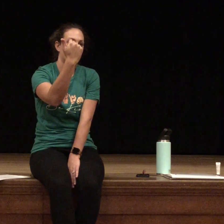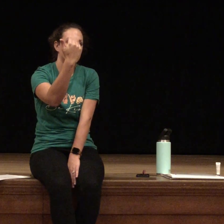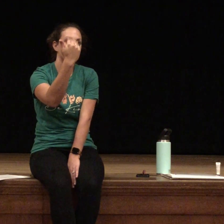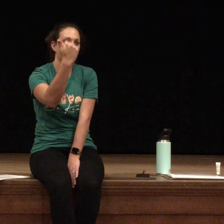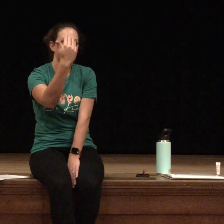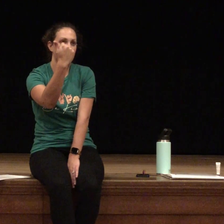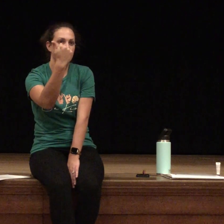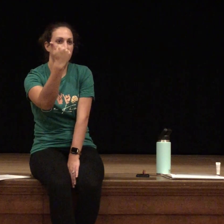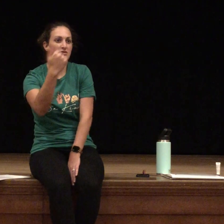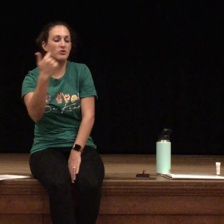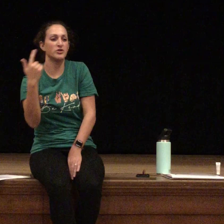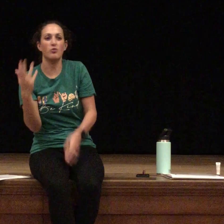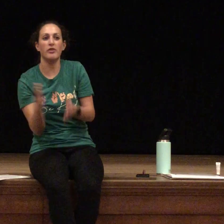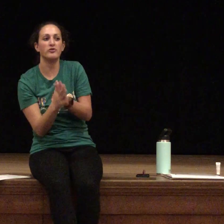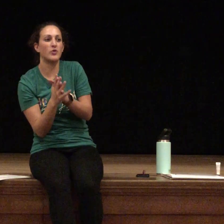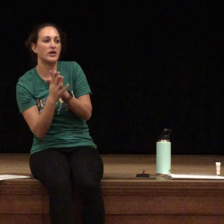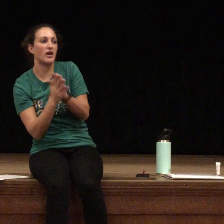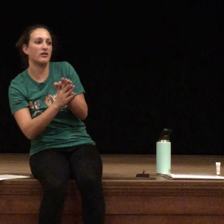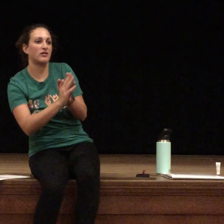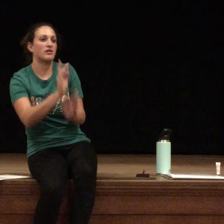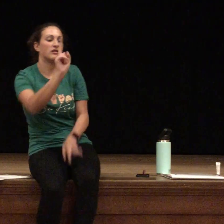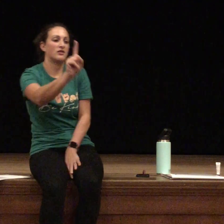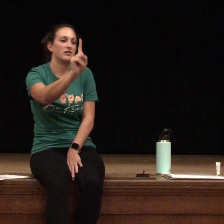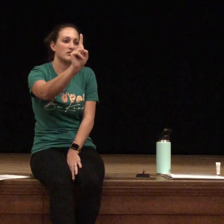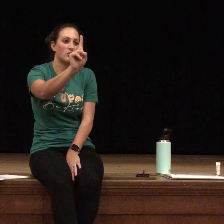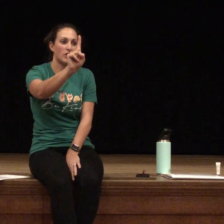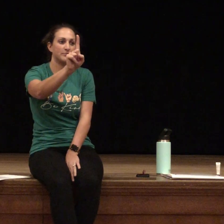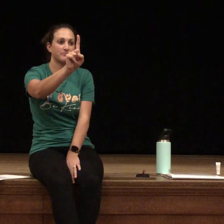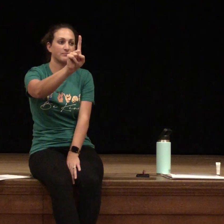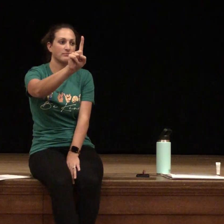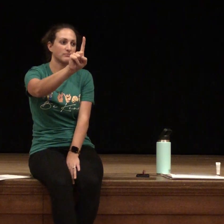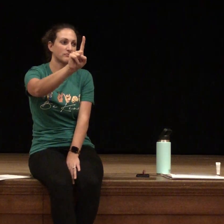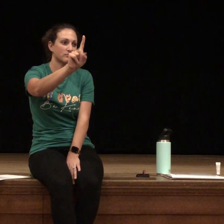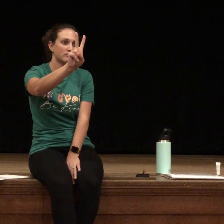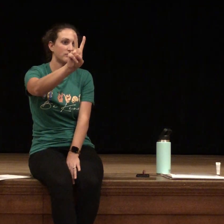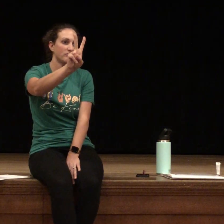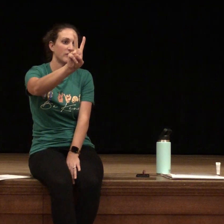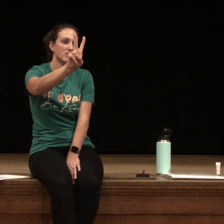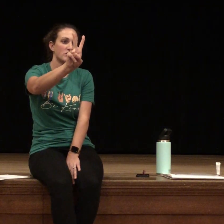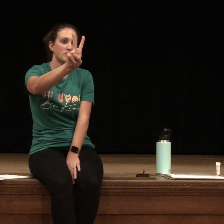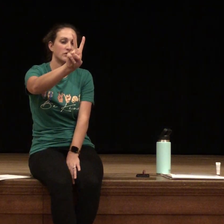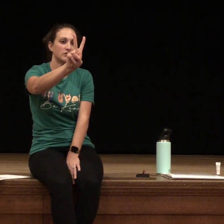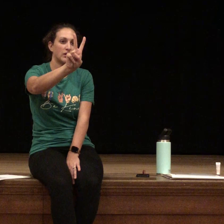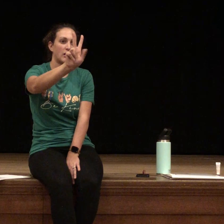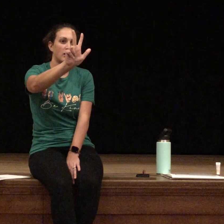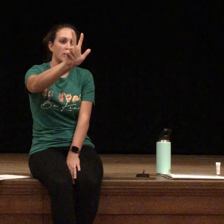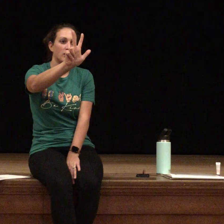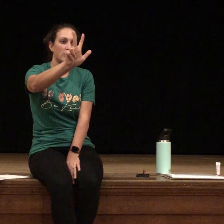Does that make sense? So we'll do 1 through 20 again. So 1, 2, 3,